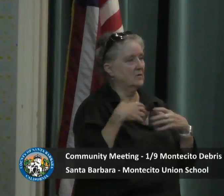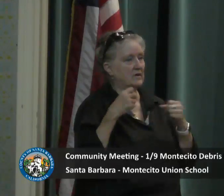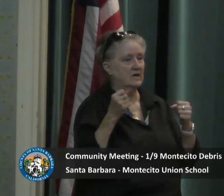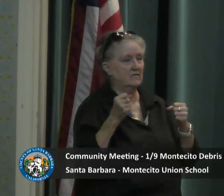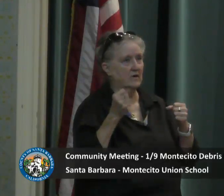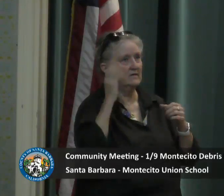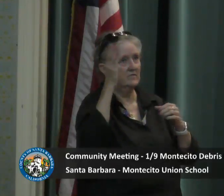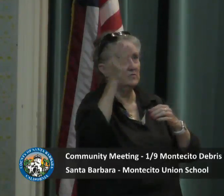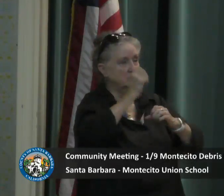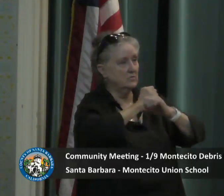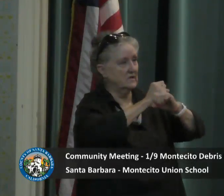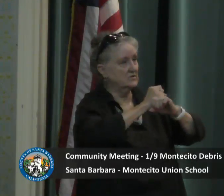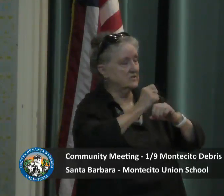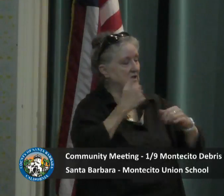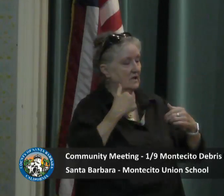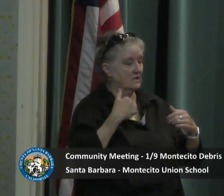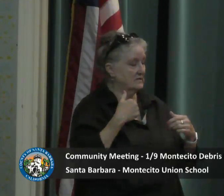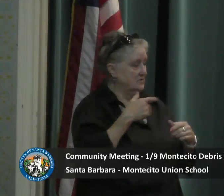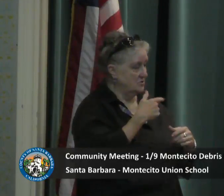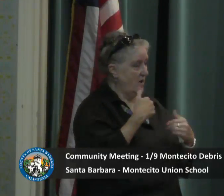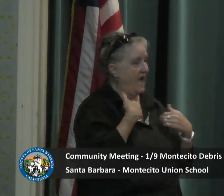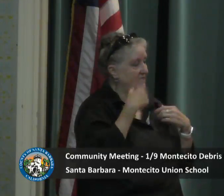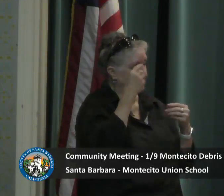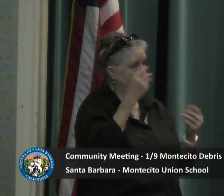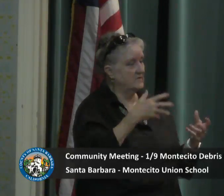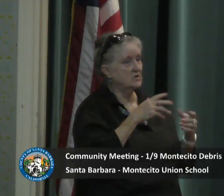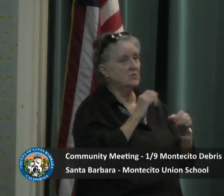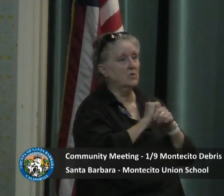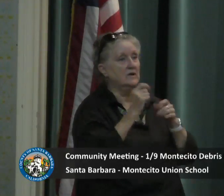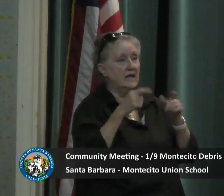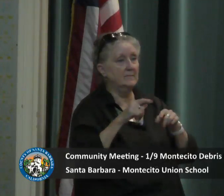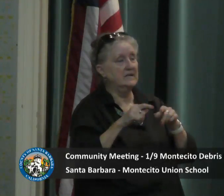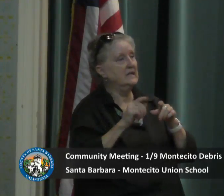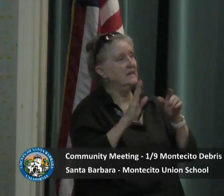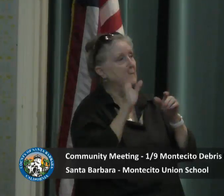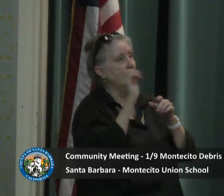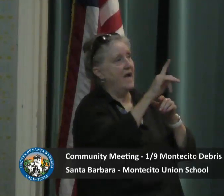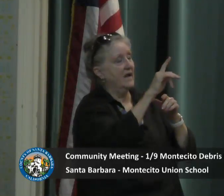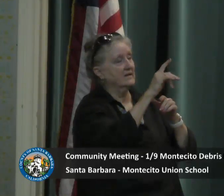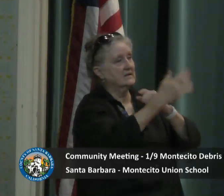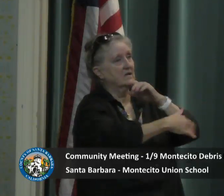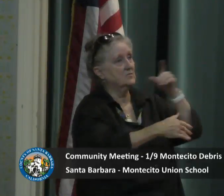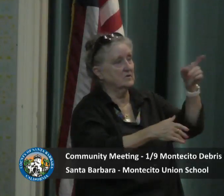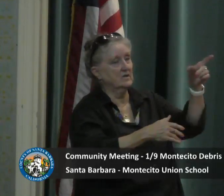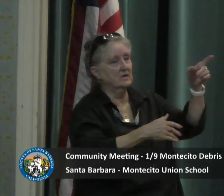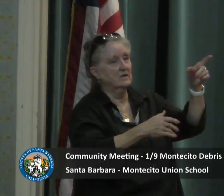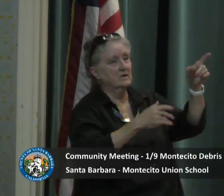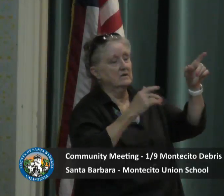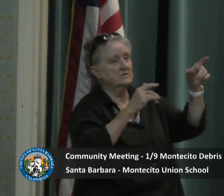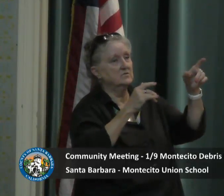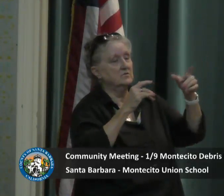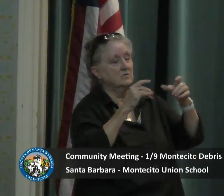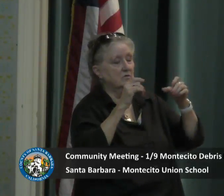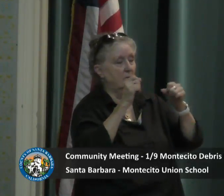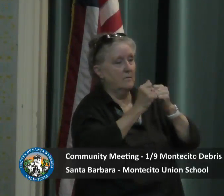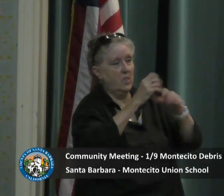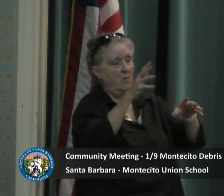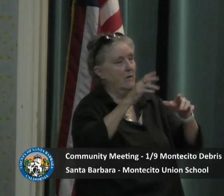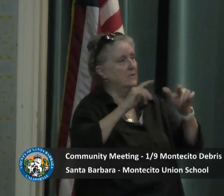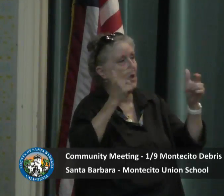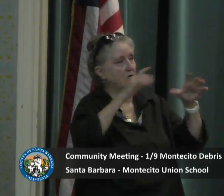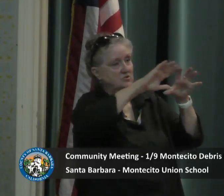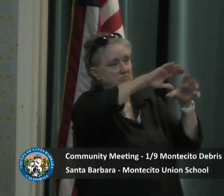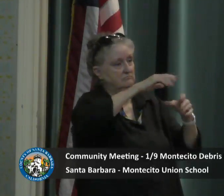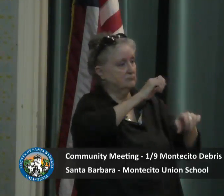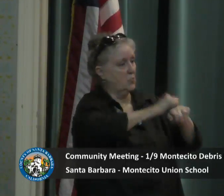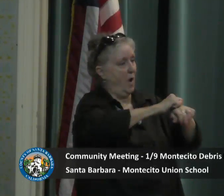there any information on work happening in the backcountry to dynamite large boulders or anything done